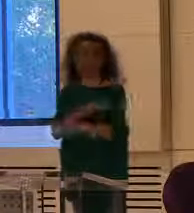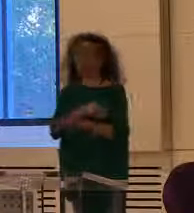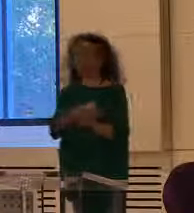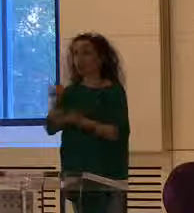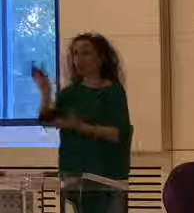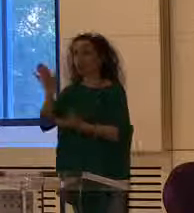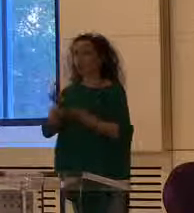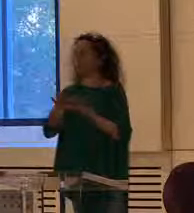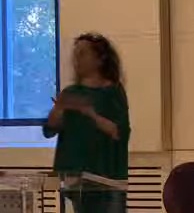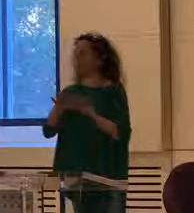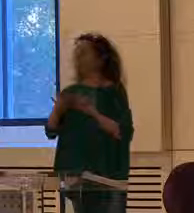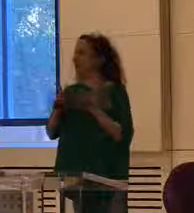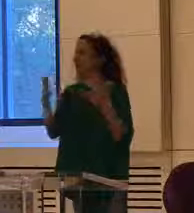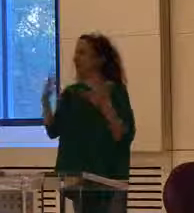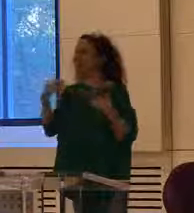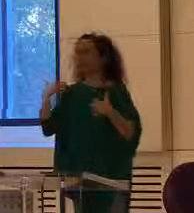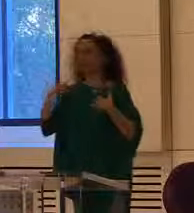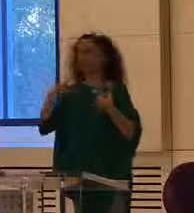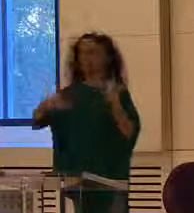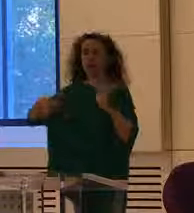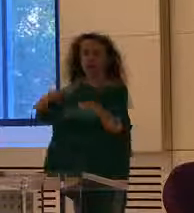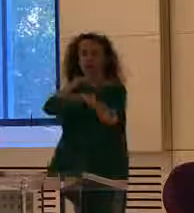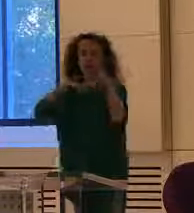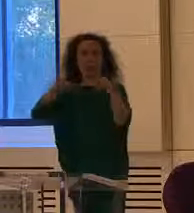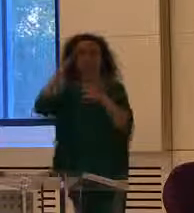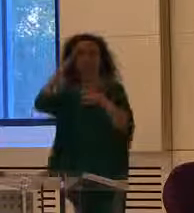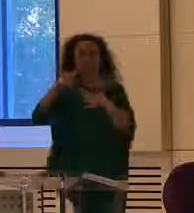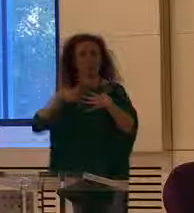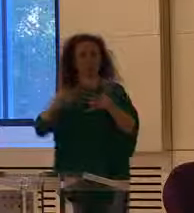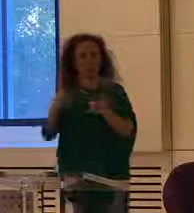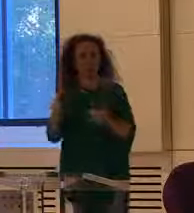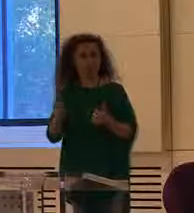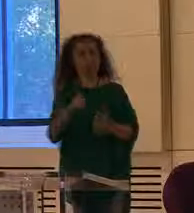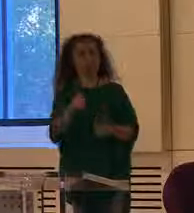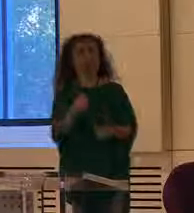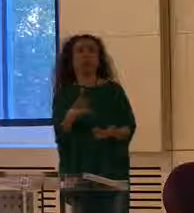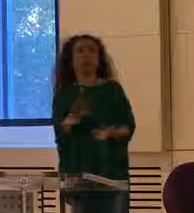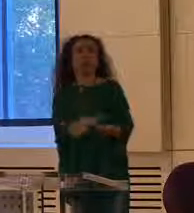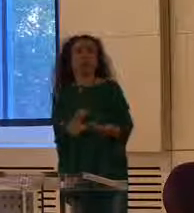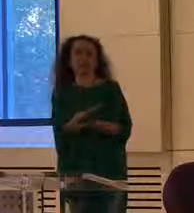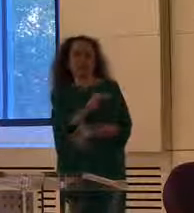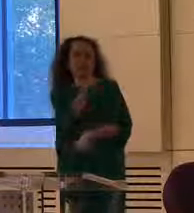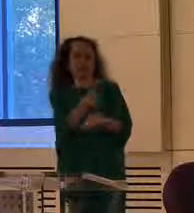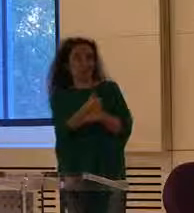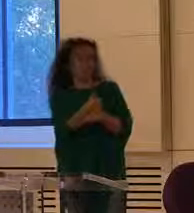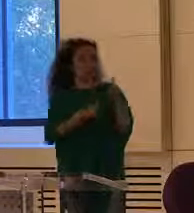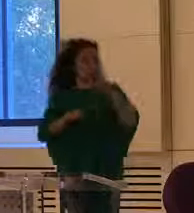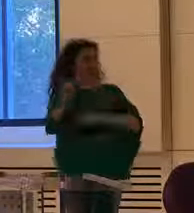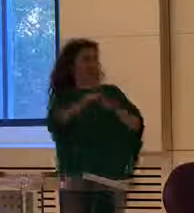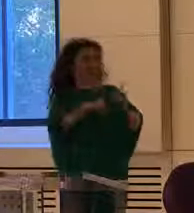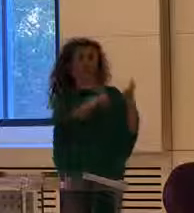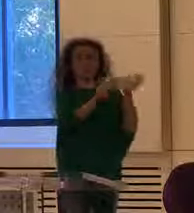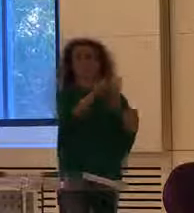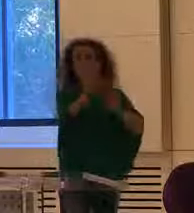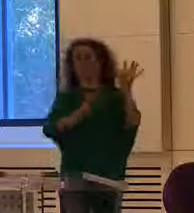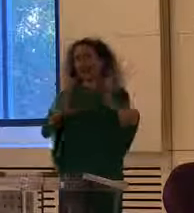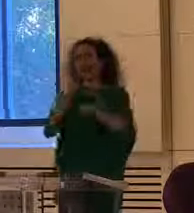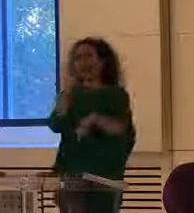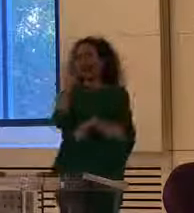So the show is completely sold, and it shows the great interest everybody has